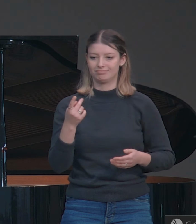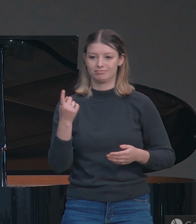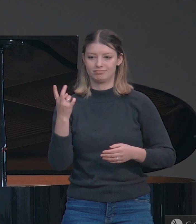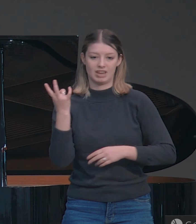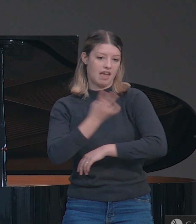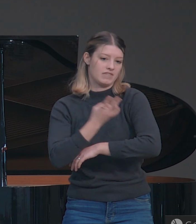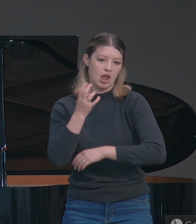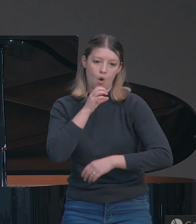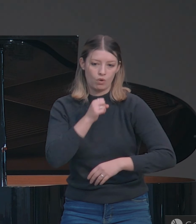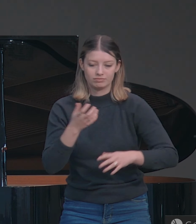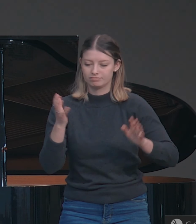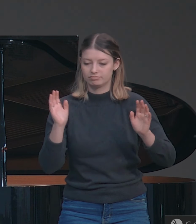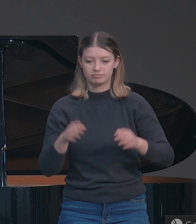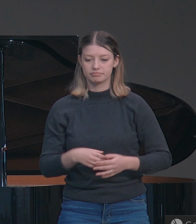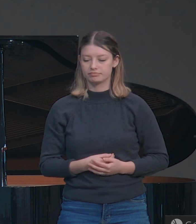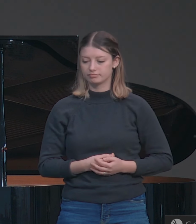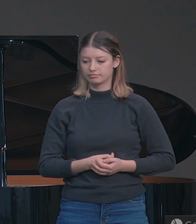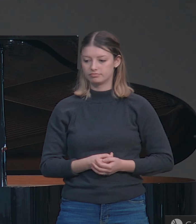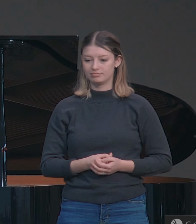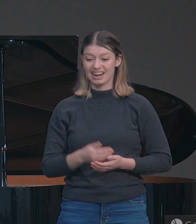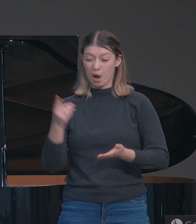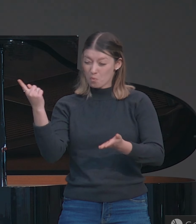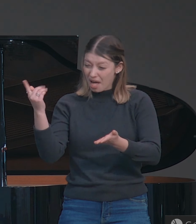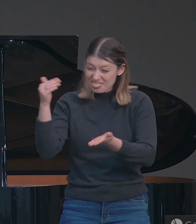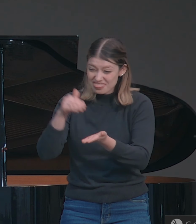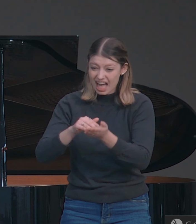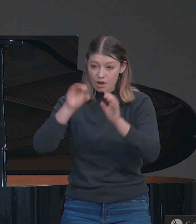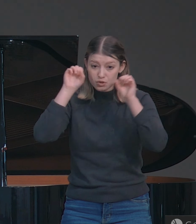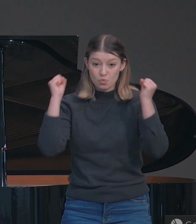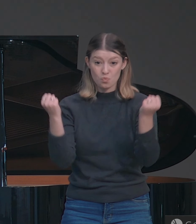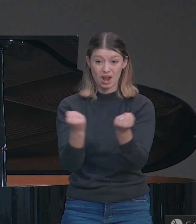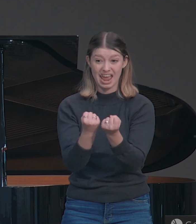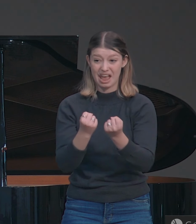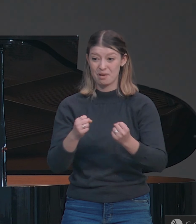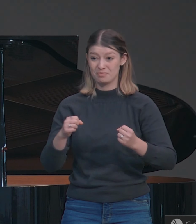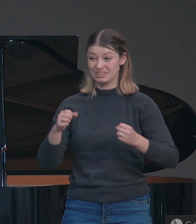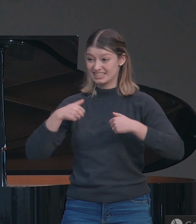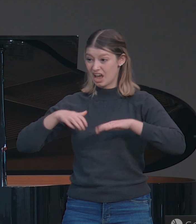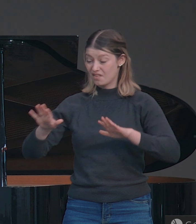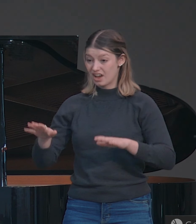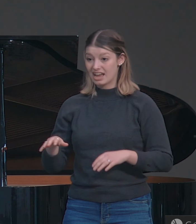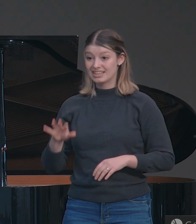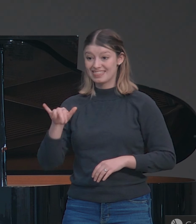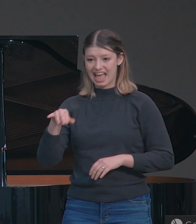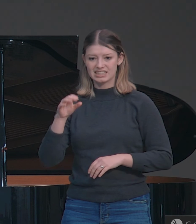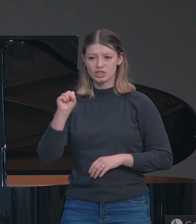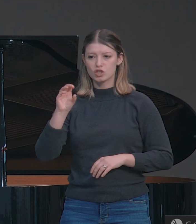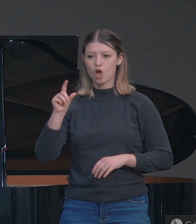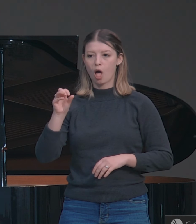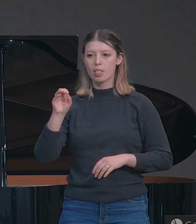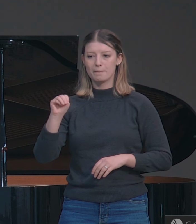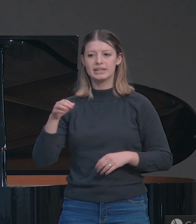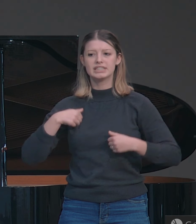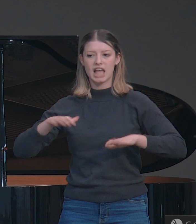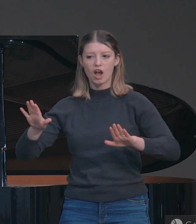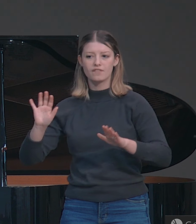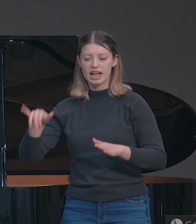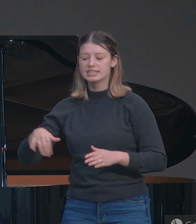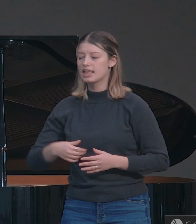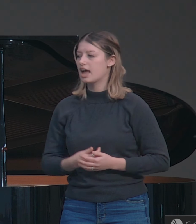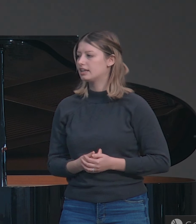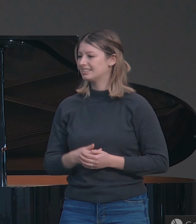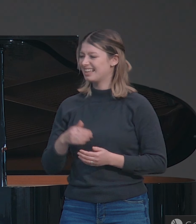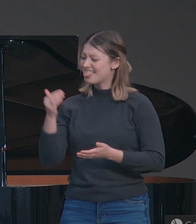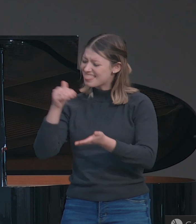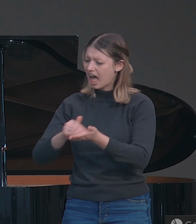Or what about thousands of rams? That was the sacrifice of kings. That's how Solomon sacrificed to the Lord. Thousands